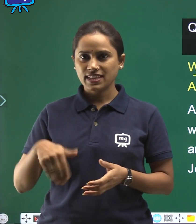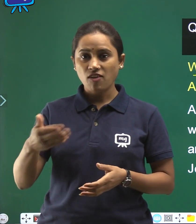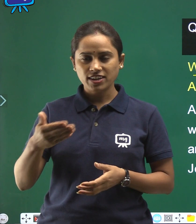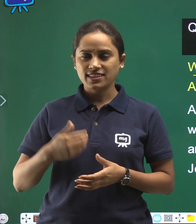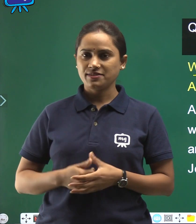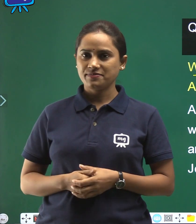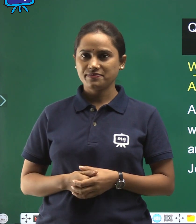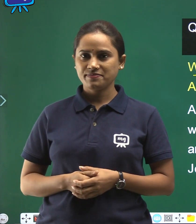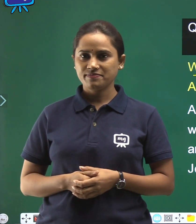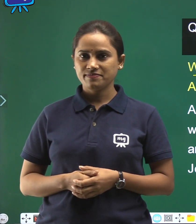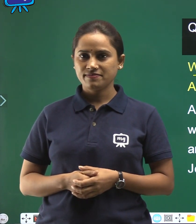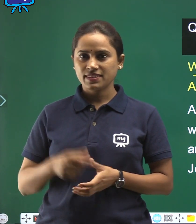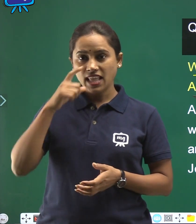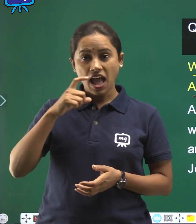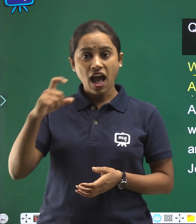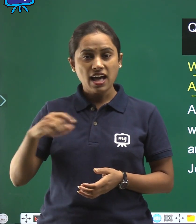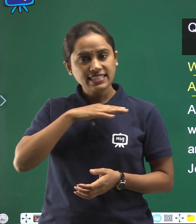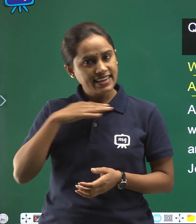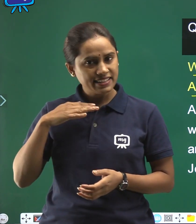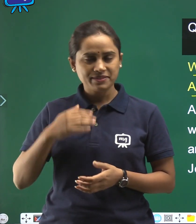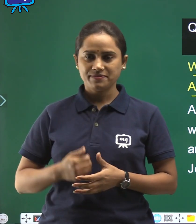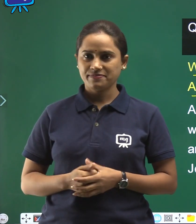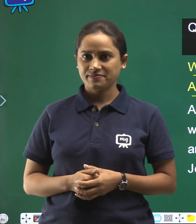after the aunt's death?